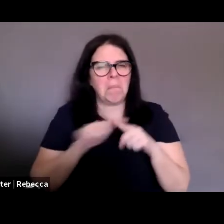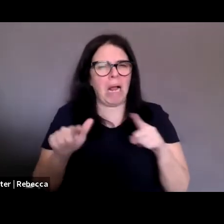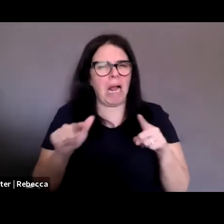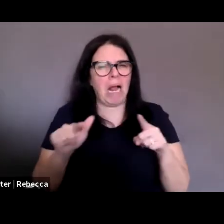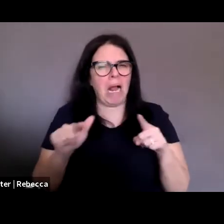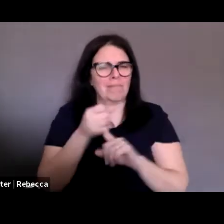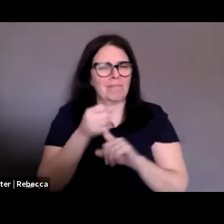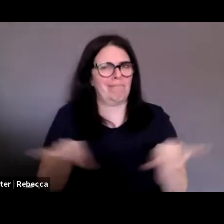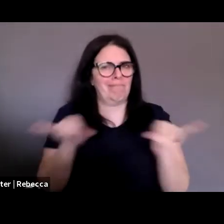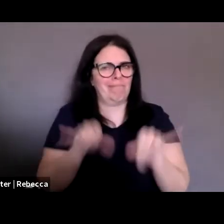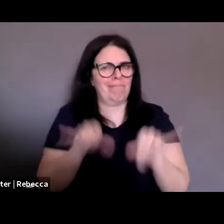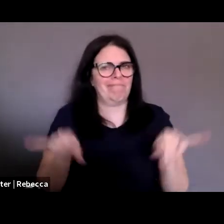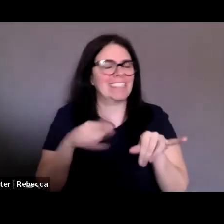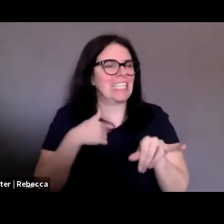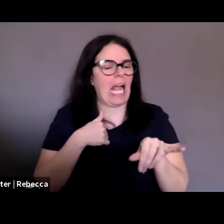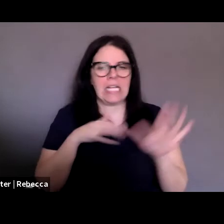really needed data